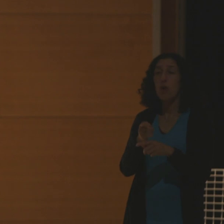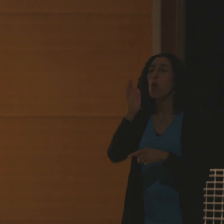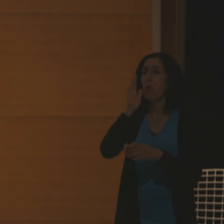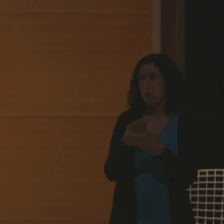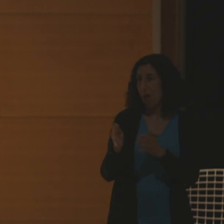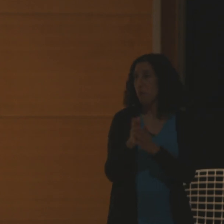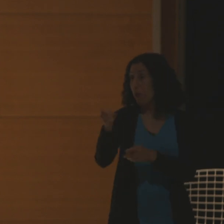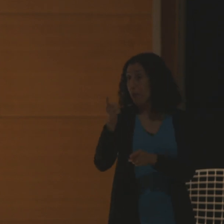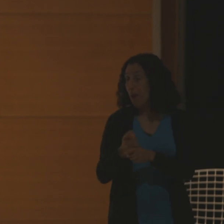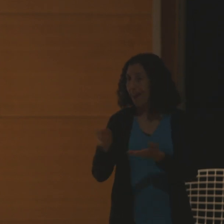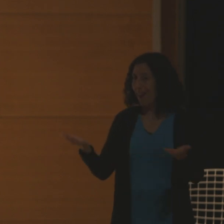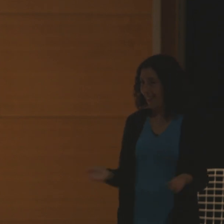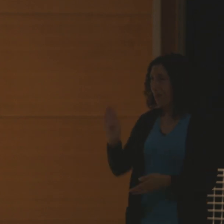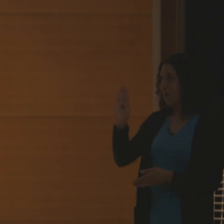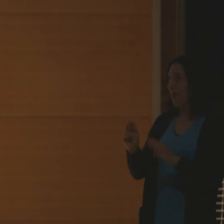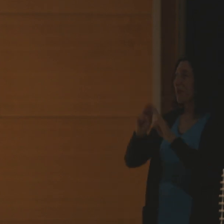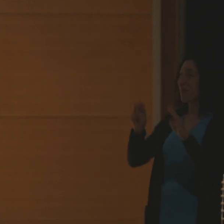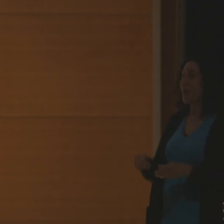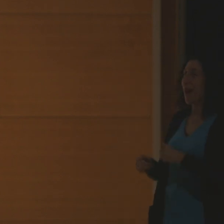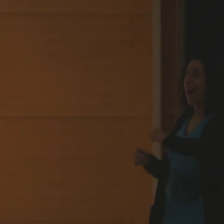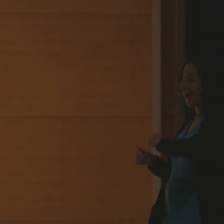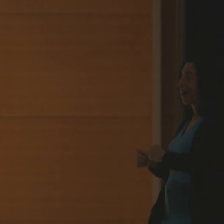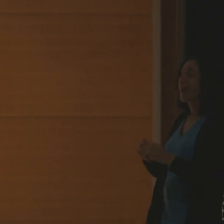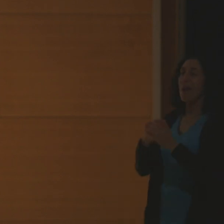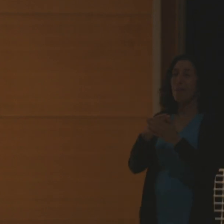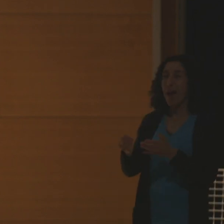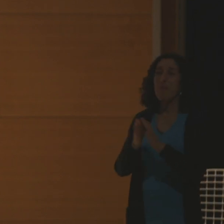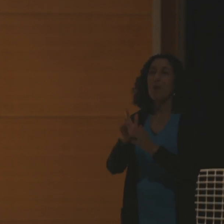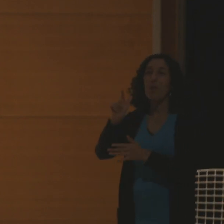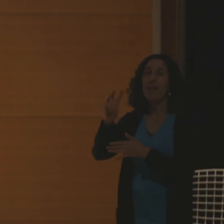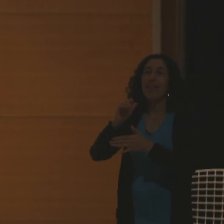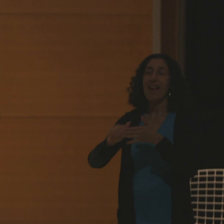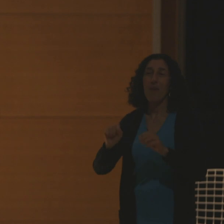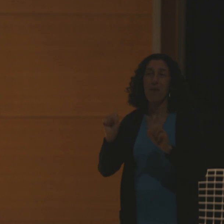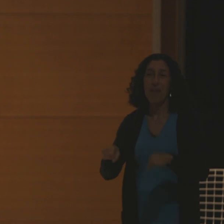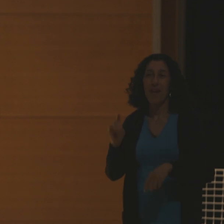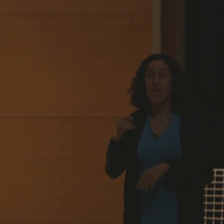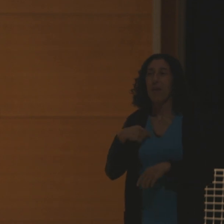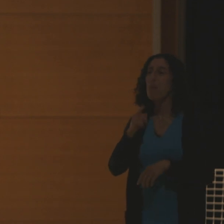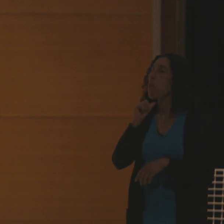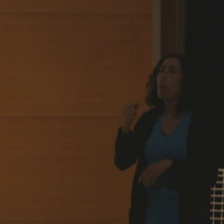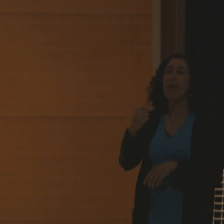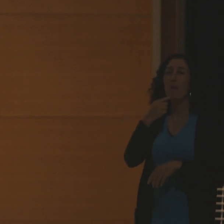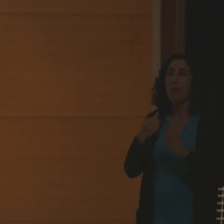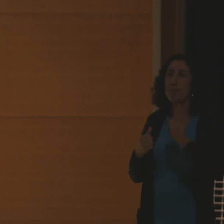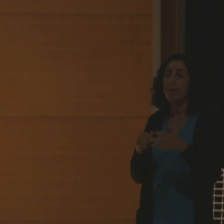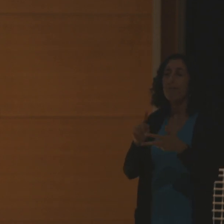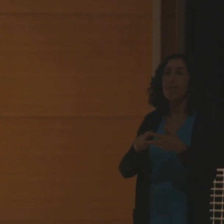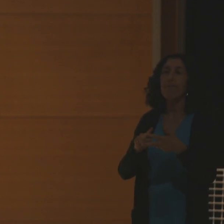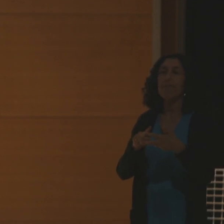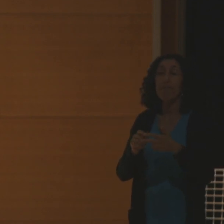in Brooklyn Museum. So you trusted me enough to part with $26. I won't let you down. Number